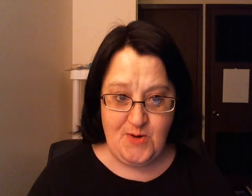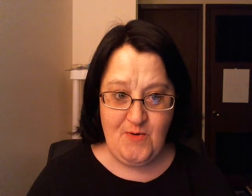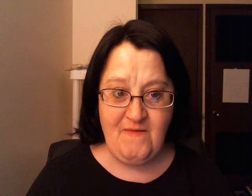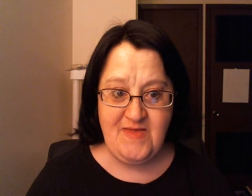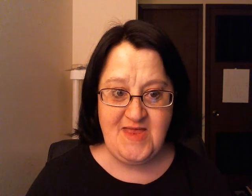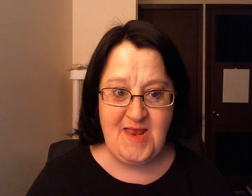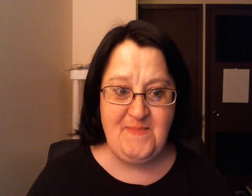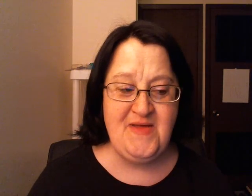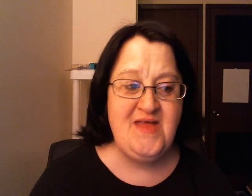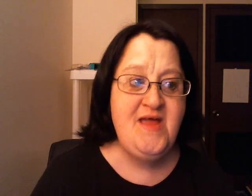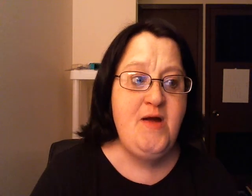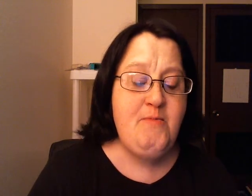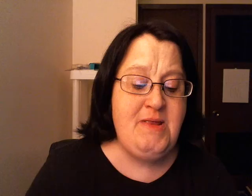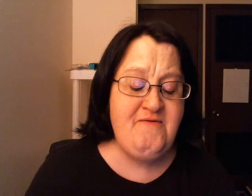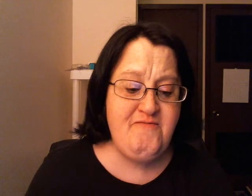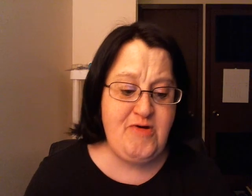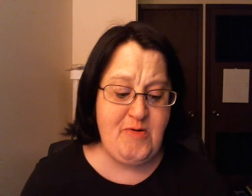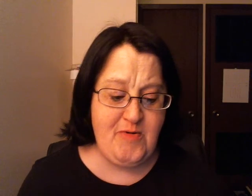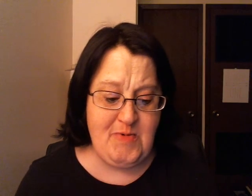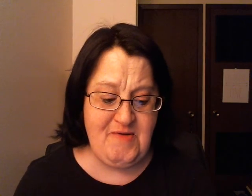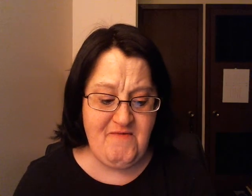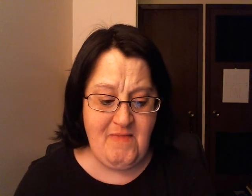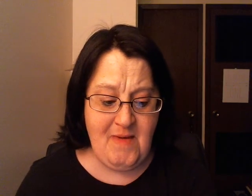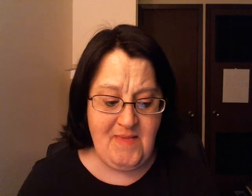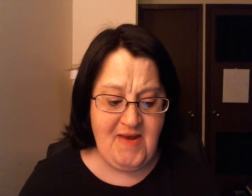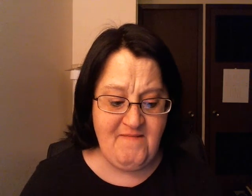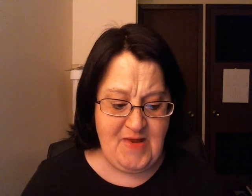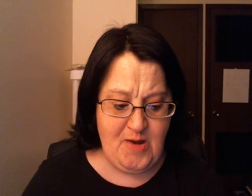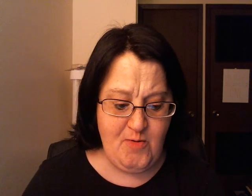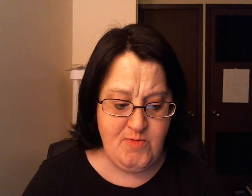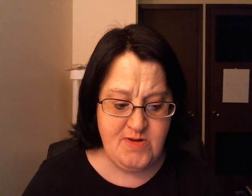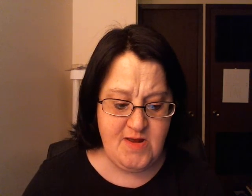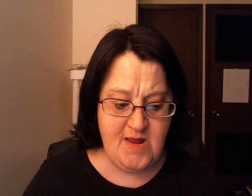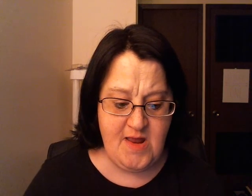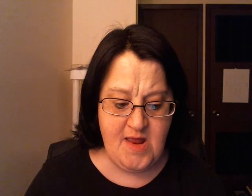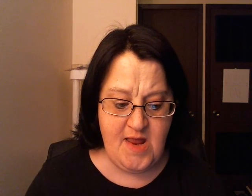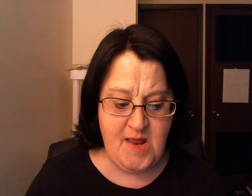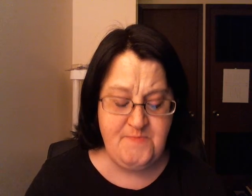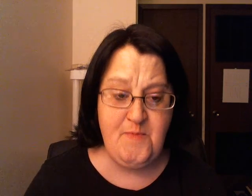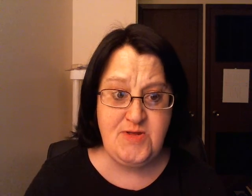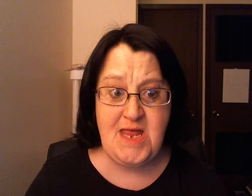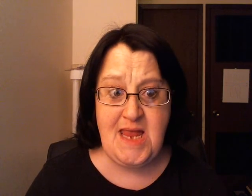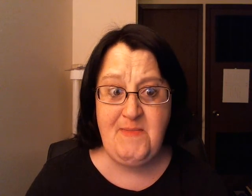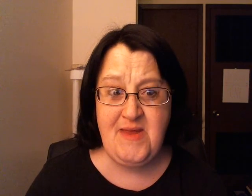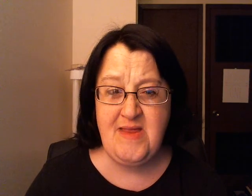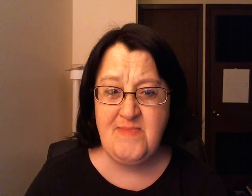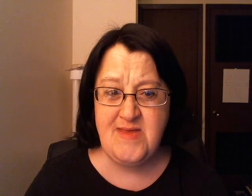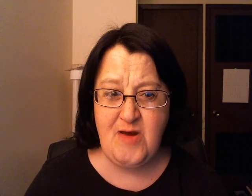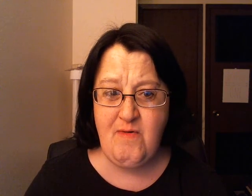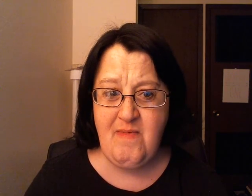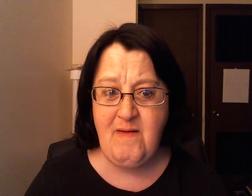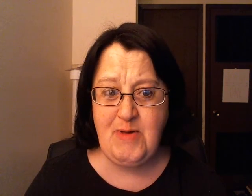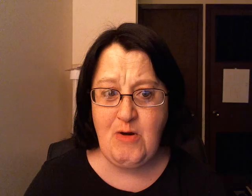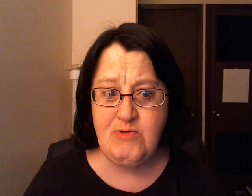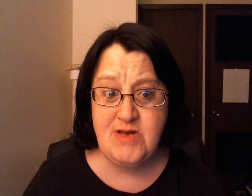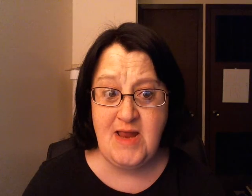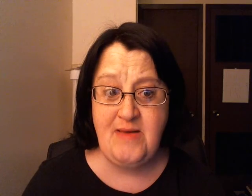do, obviously. But whenever you, whenever I'm not making videos, it's most likely because I'm sick or I'm having a hard time.